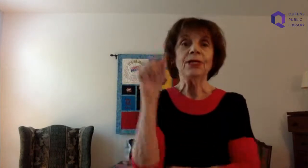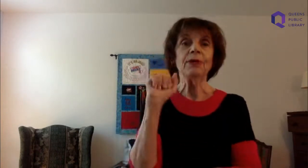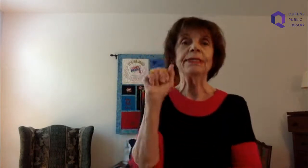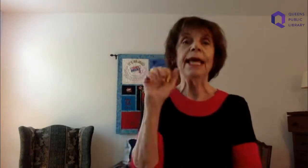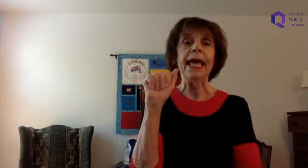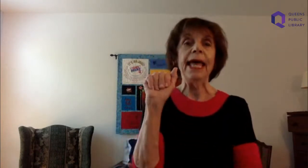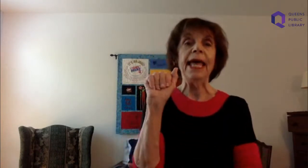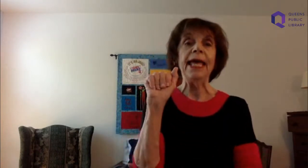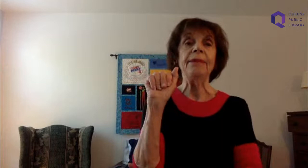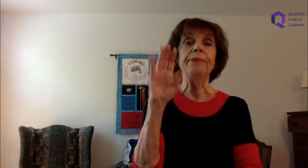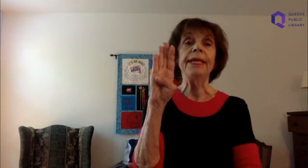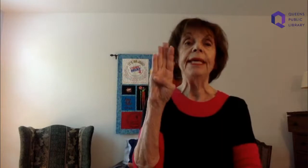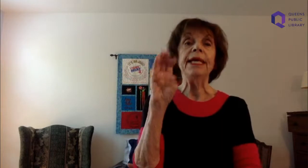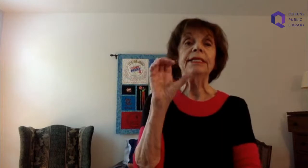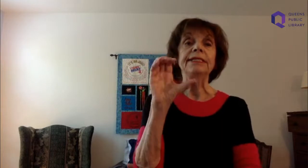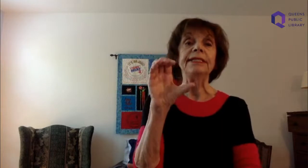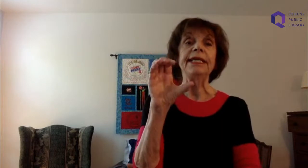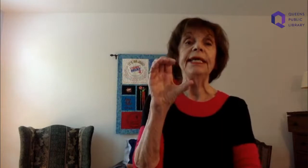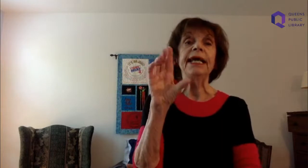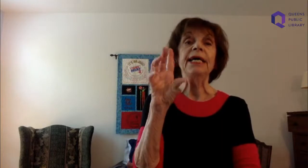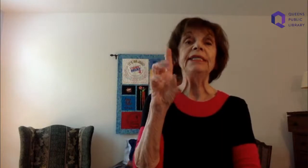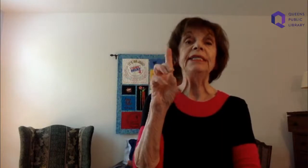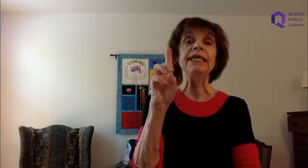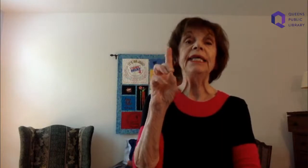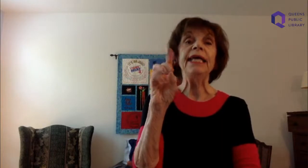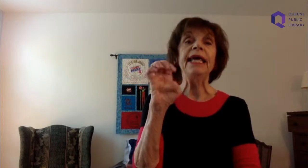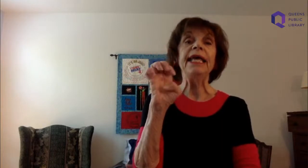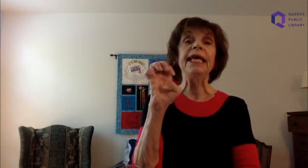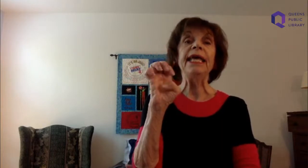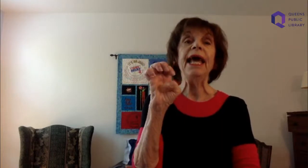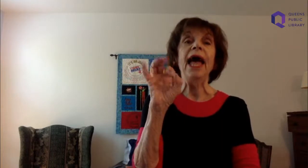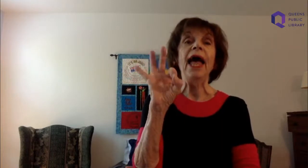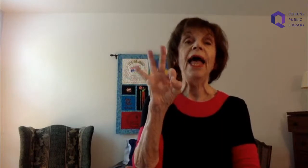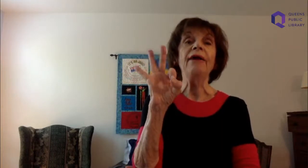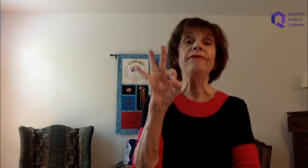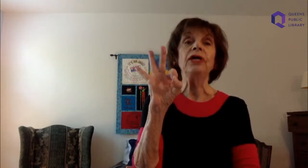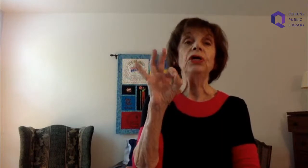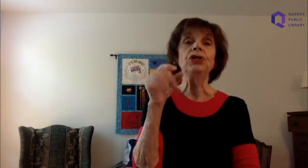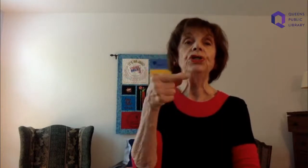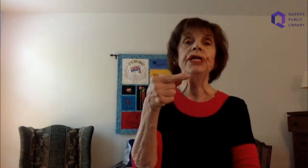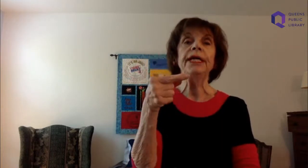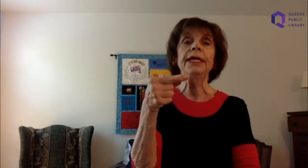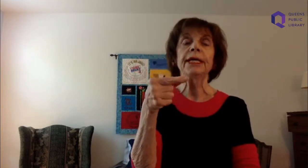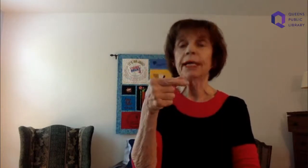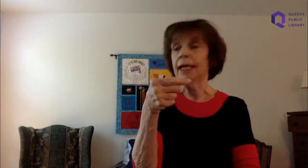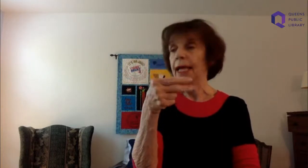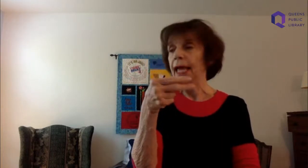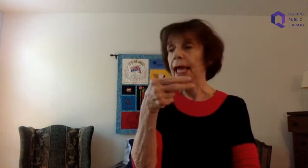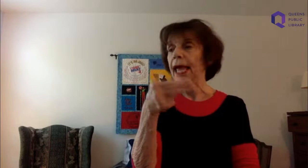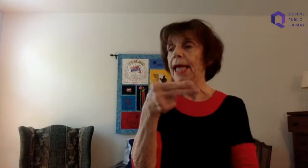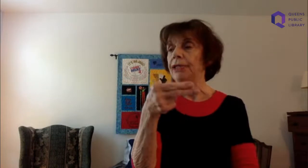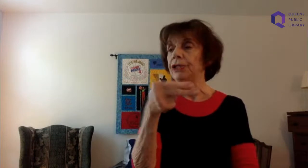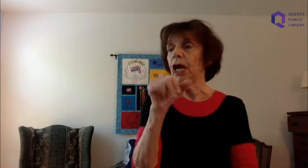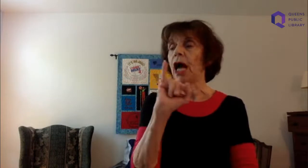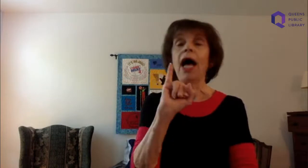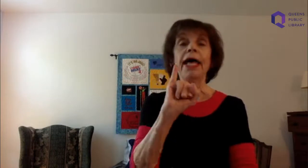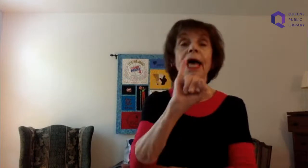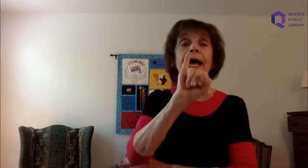it's A, B, C, D, E, F, G, H, I,